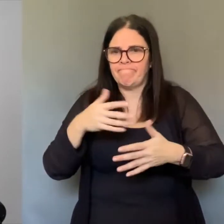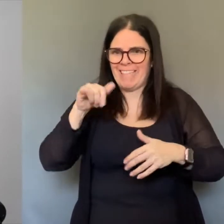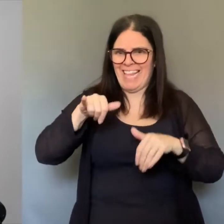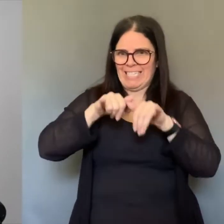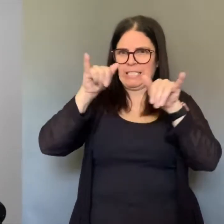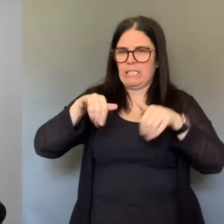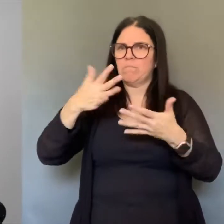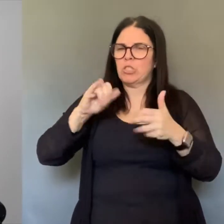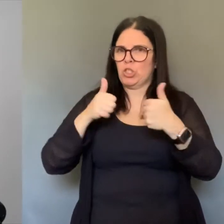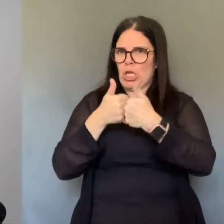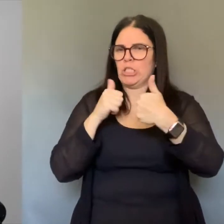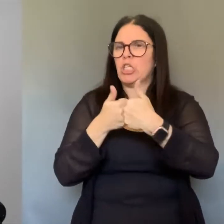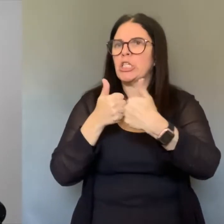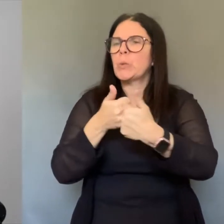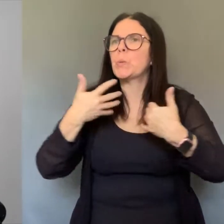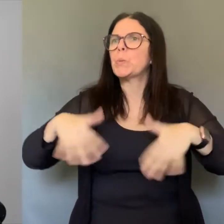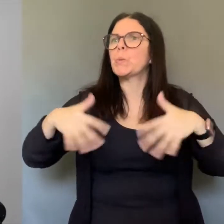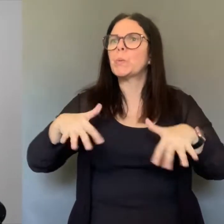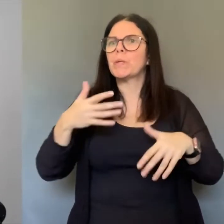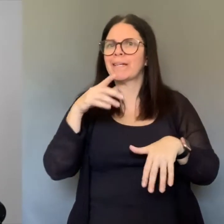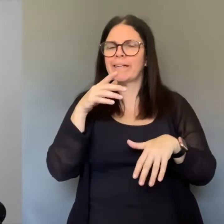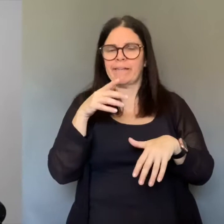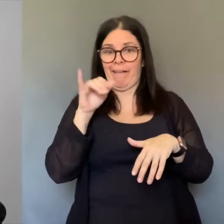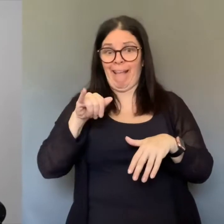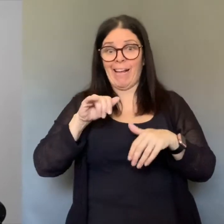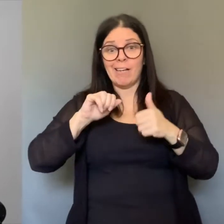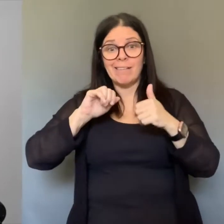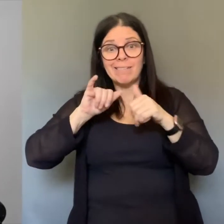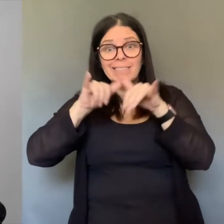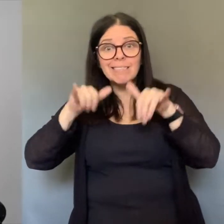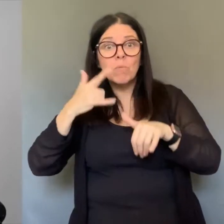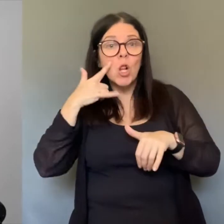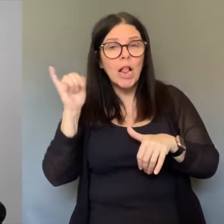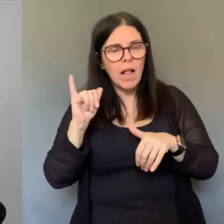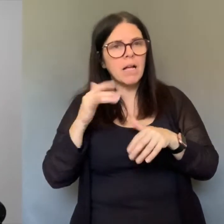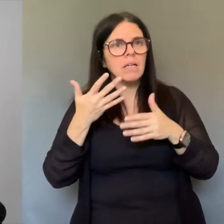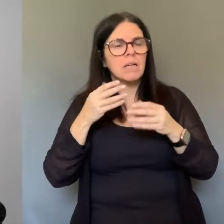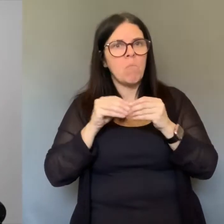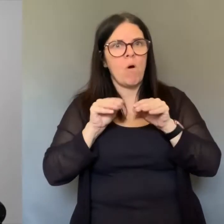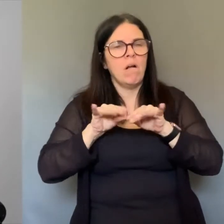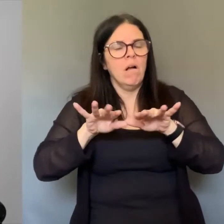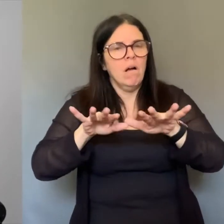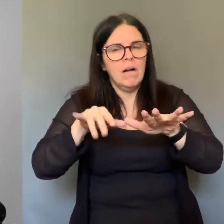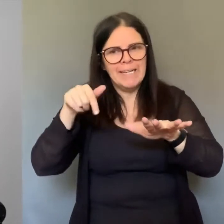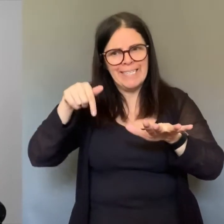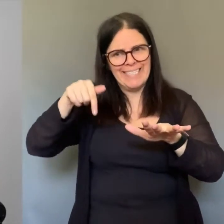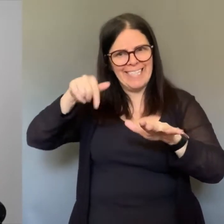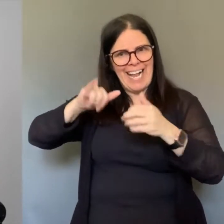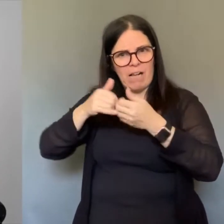system. One of the strengths, at least we noticed, is the local decision-making and the ability to